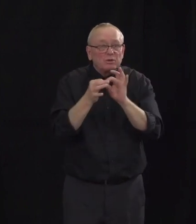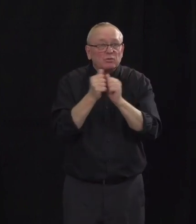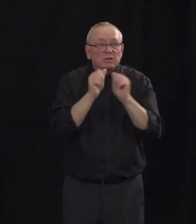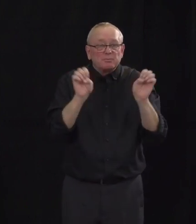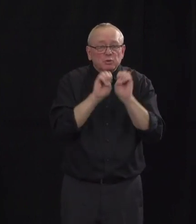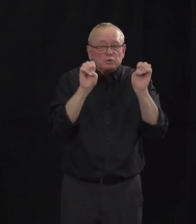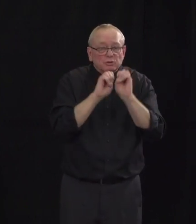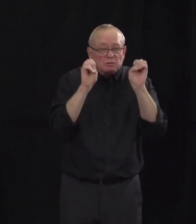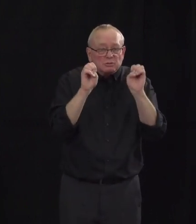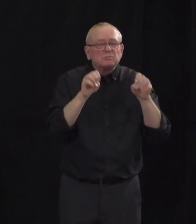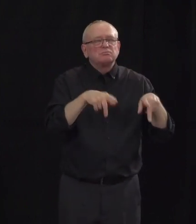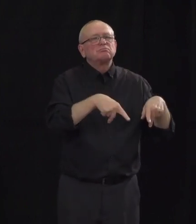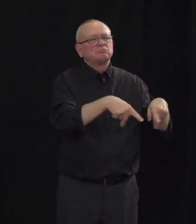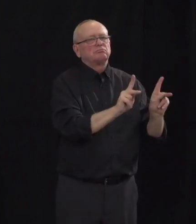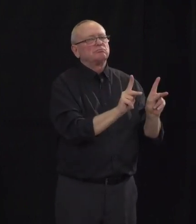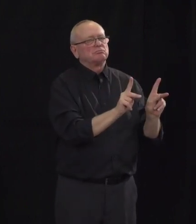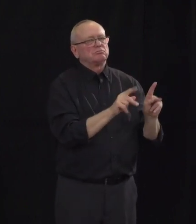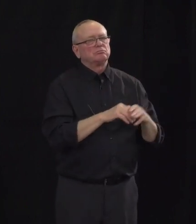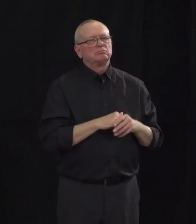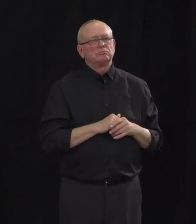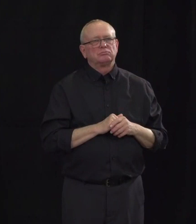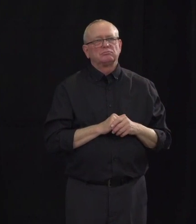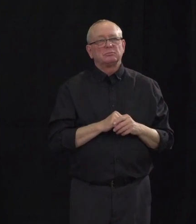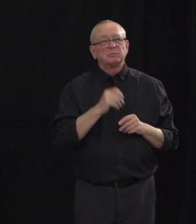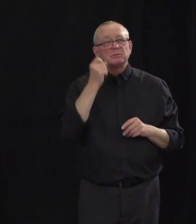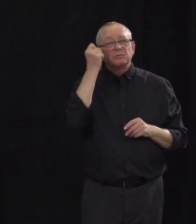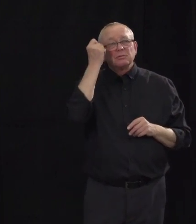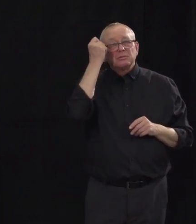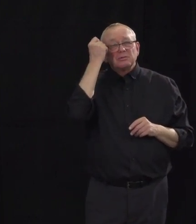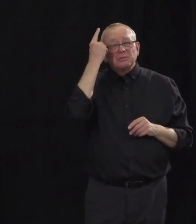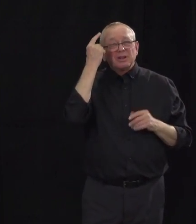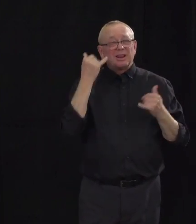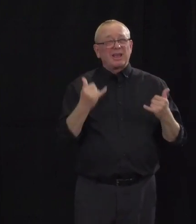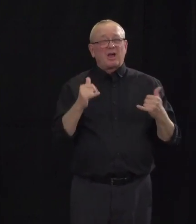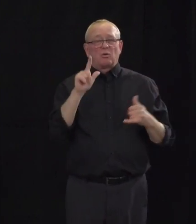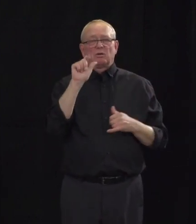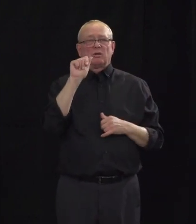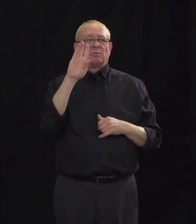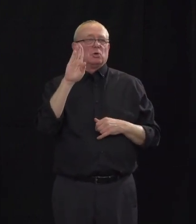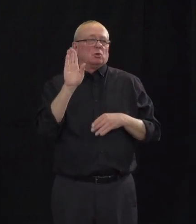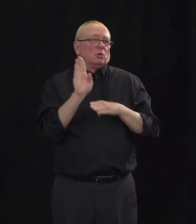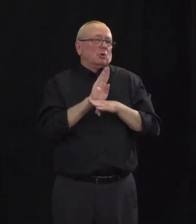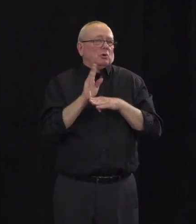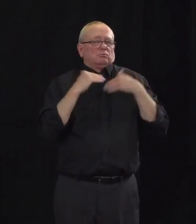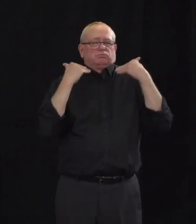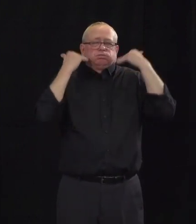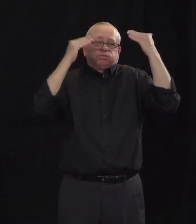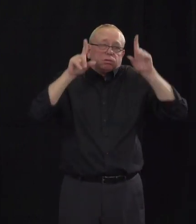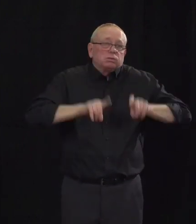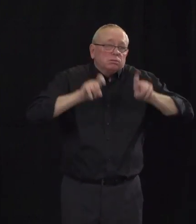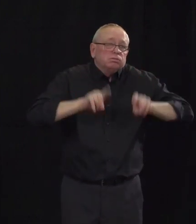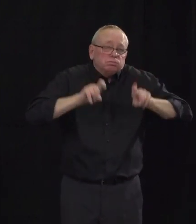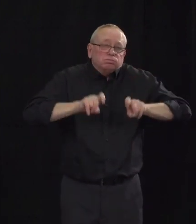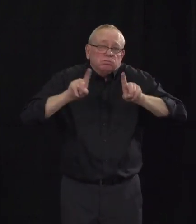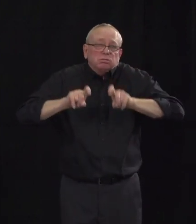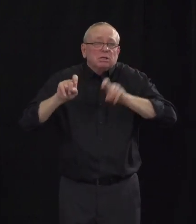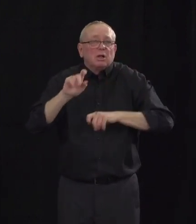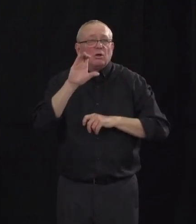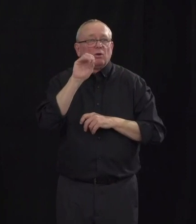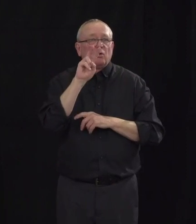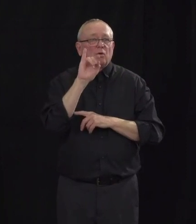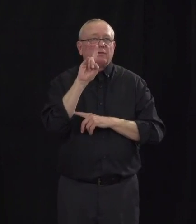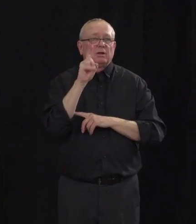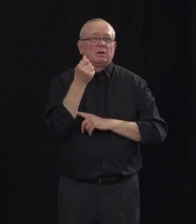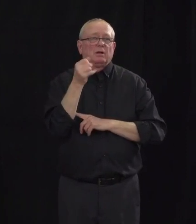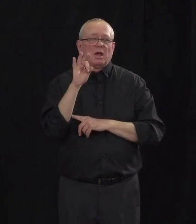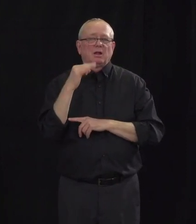testing. This will help us relieve the strain on the laboratory system and free up more resources for testing related to